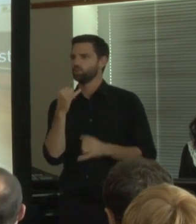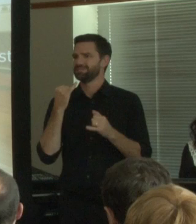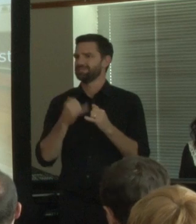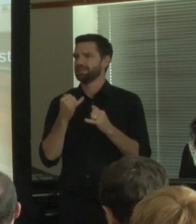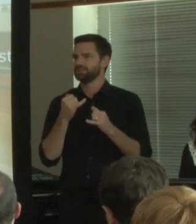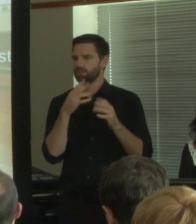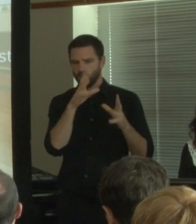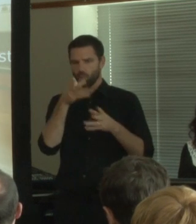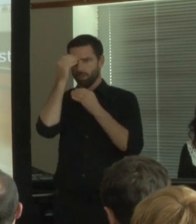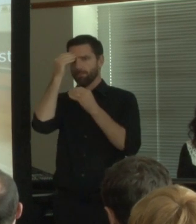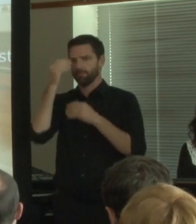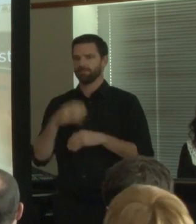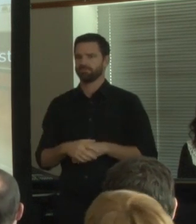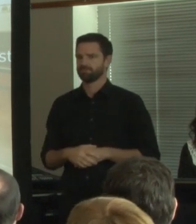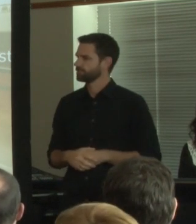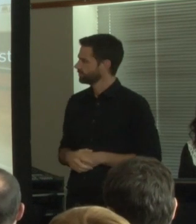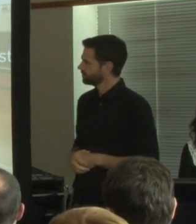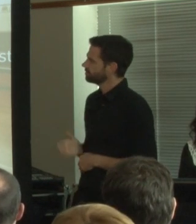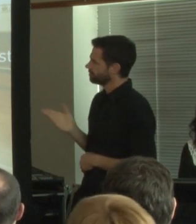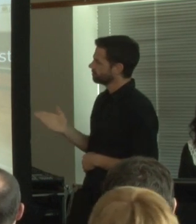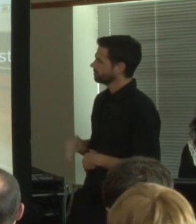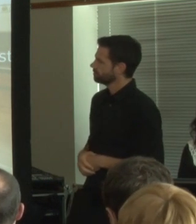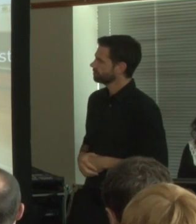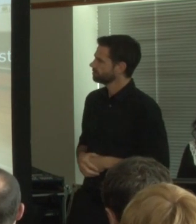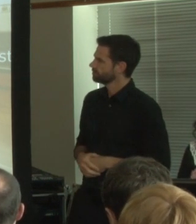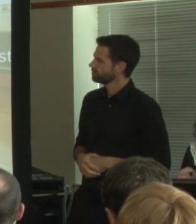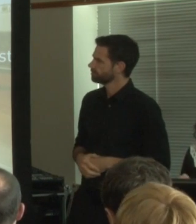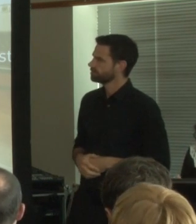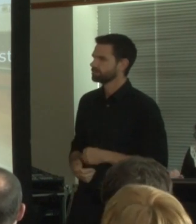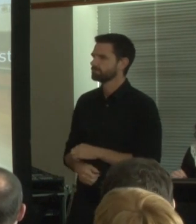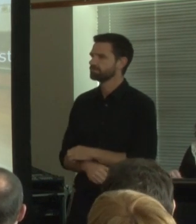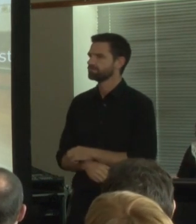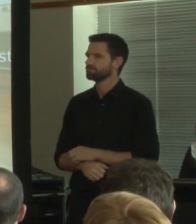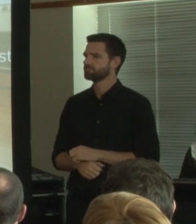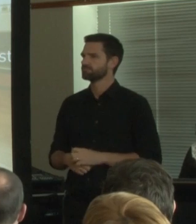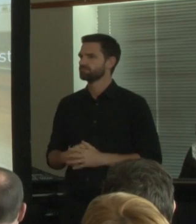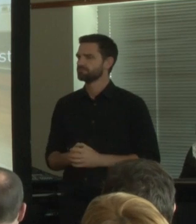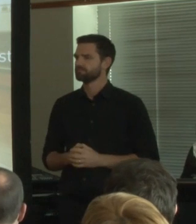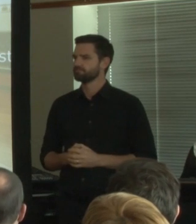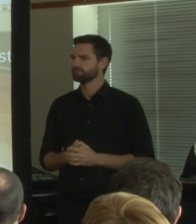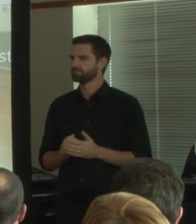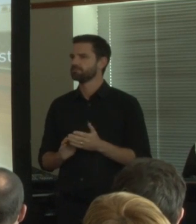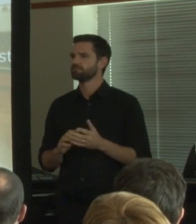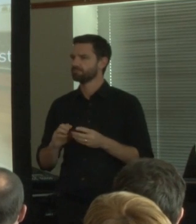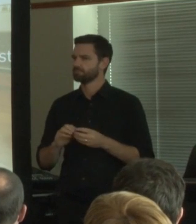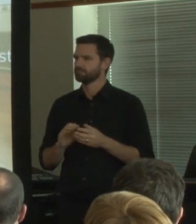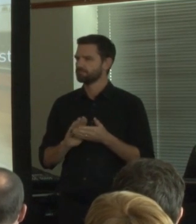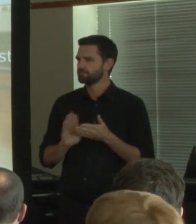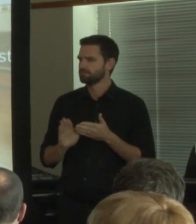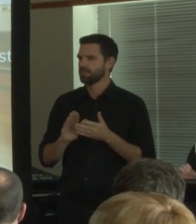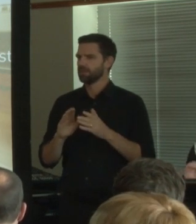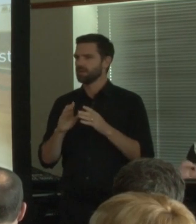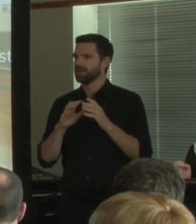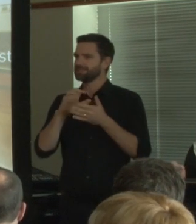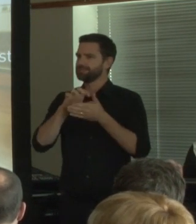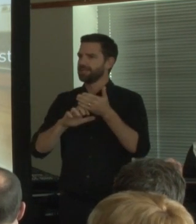no apparent reading. And that's from Te Papa, writing effective interpretive text. So what we ended up was a text hierarchy which had very